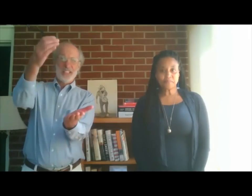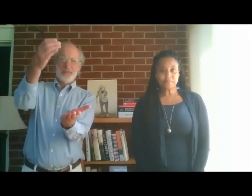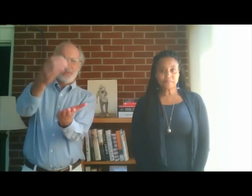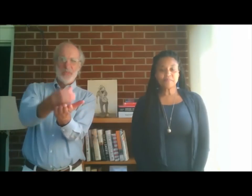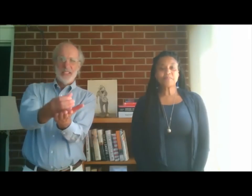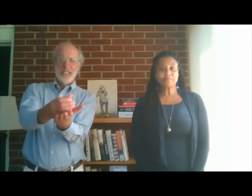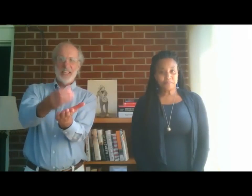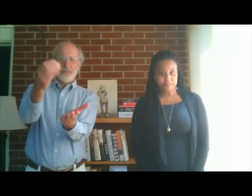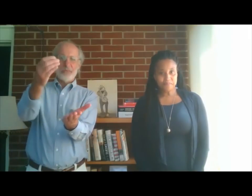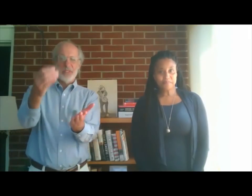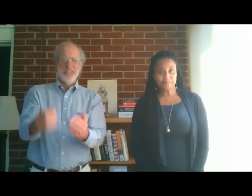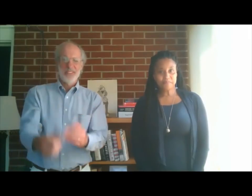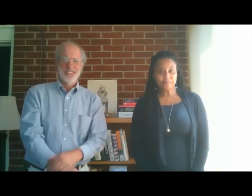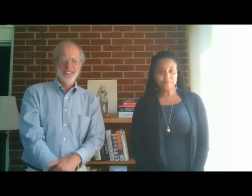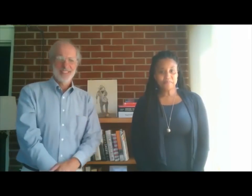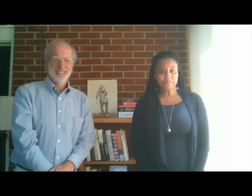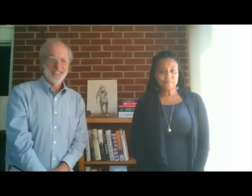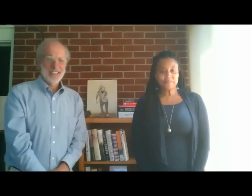That's right. Cup.